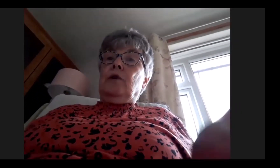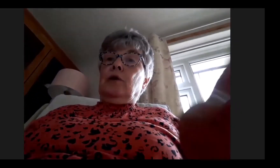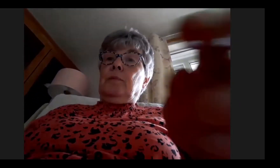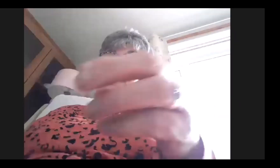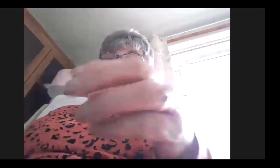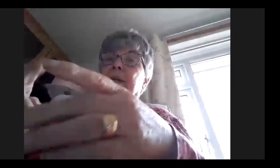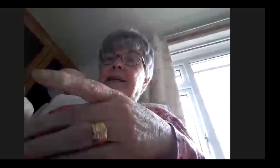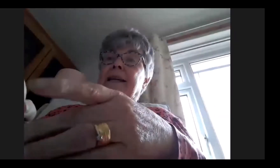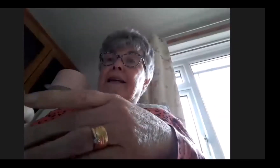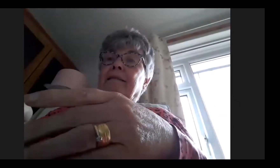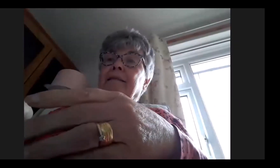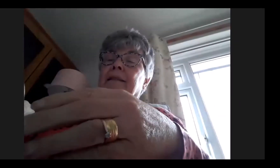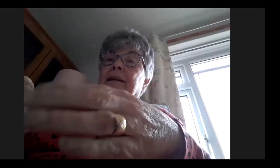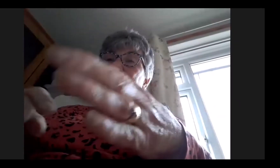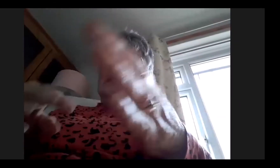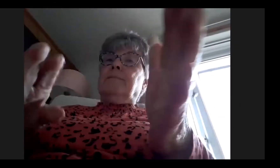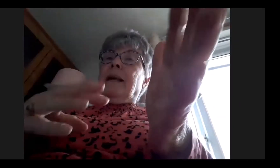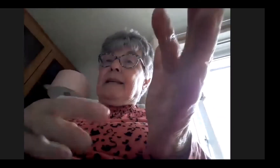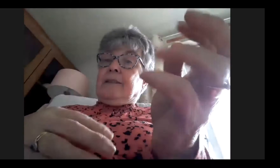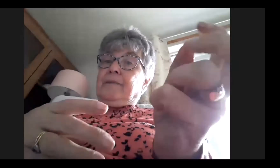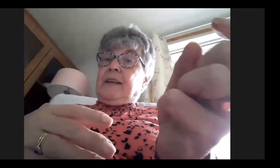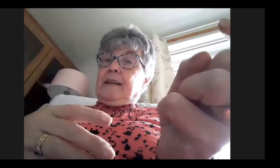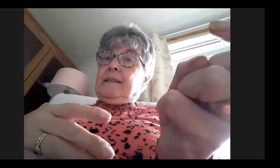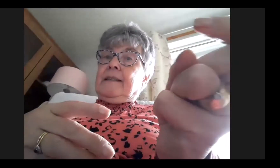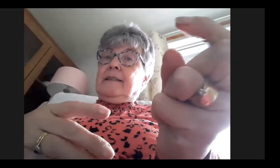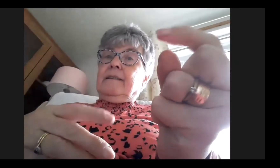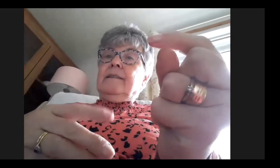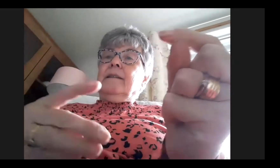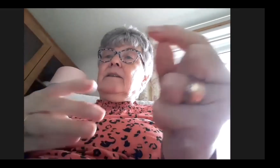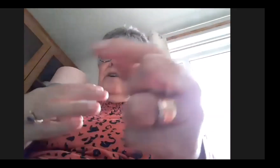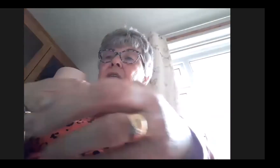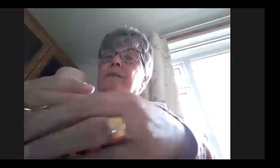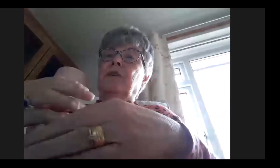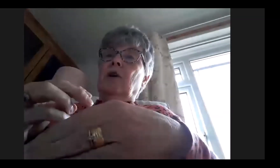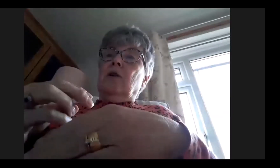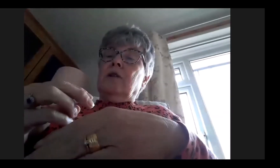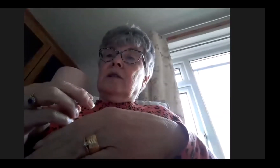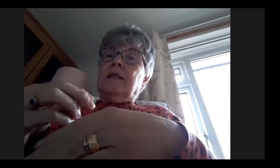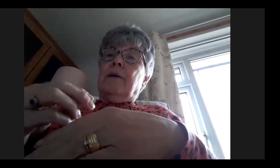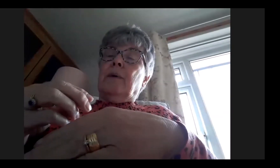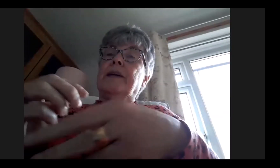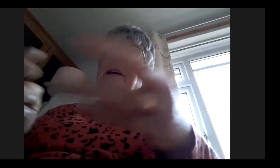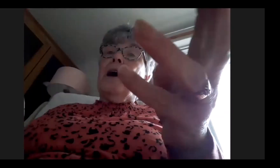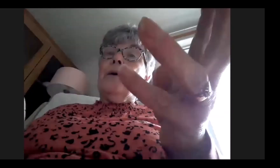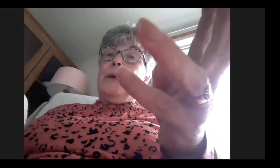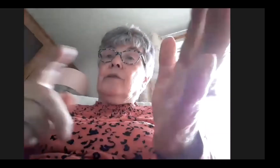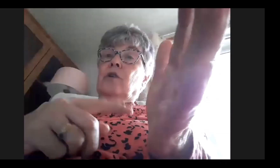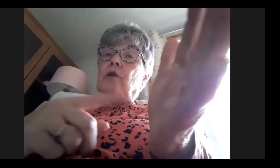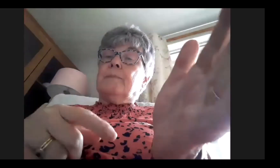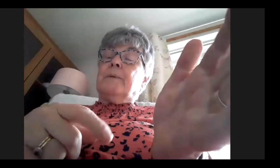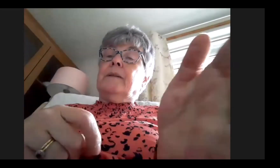to bring in spellings of things. Like if you've got to say where you're going, you've got to spell the